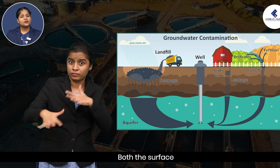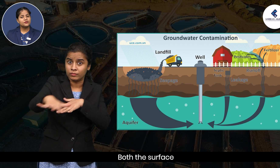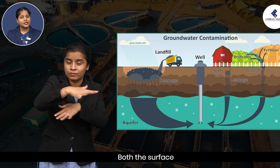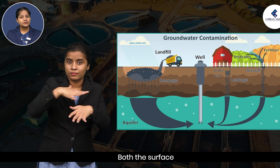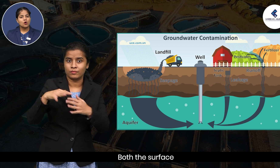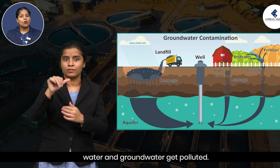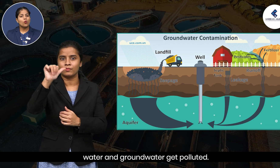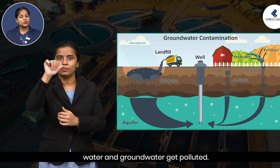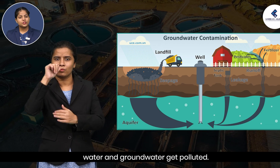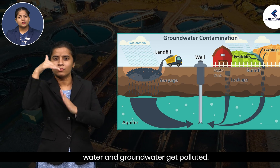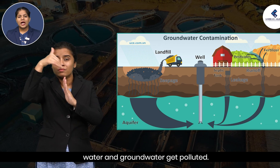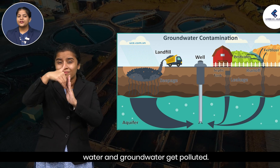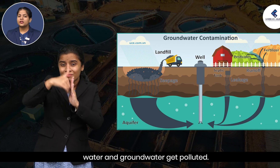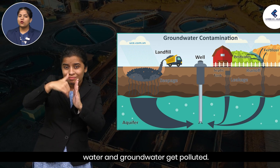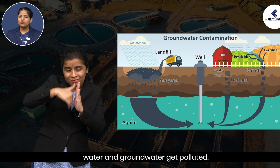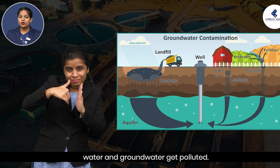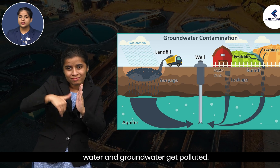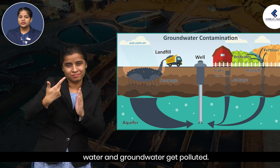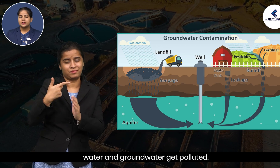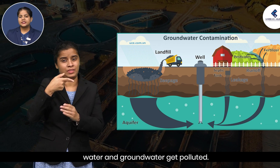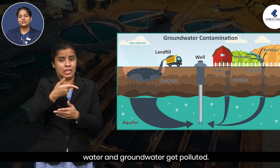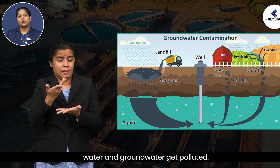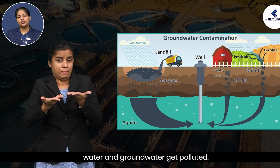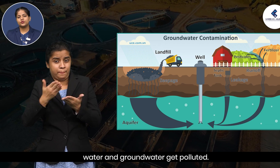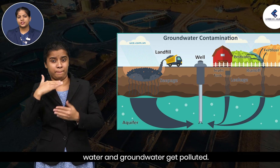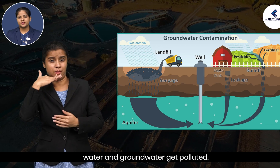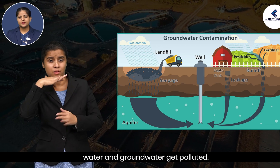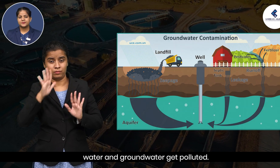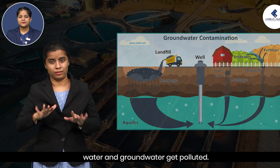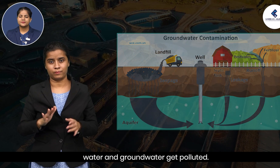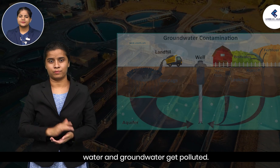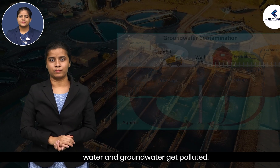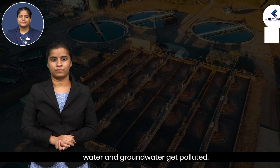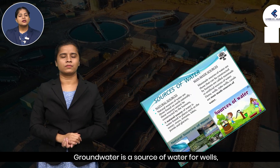Both the surface, water and groundwater get polluted.